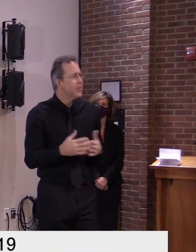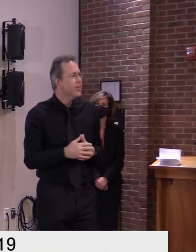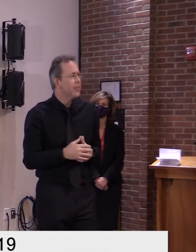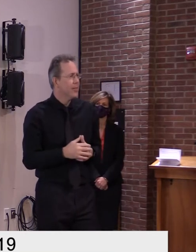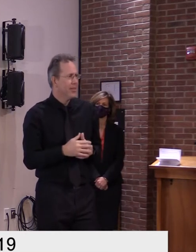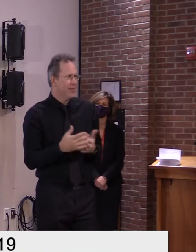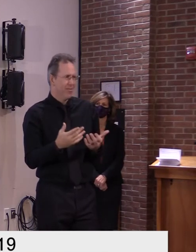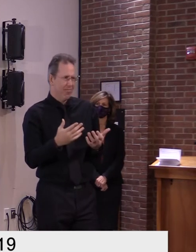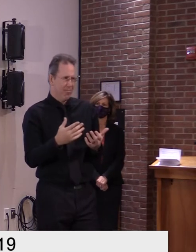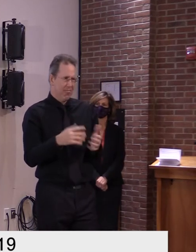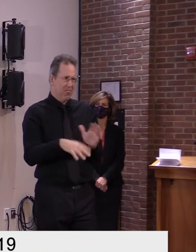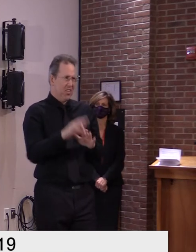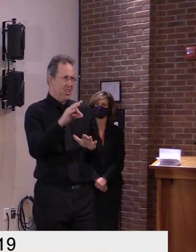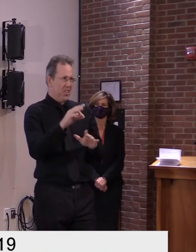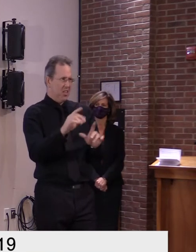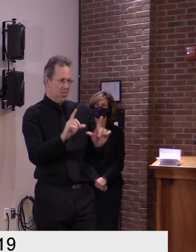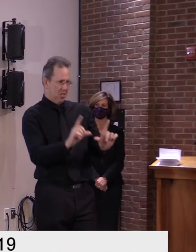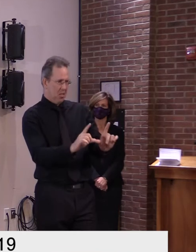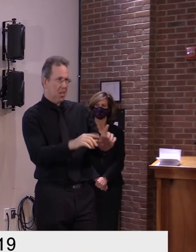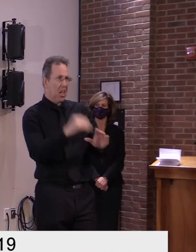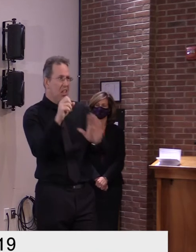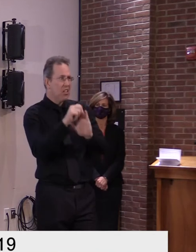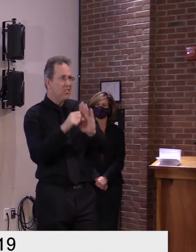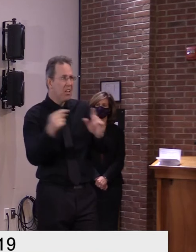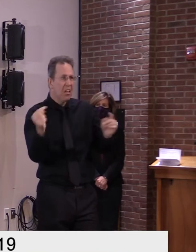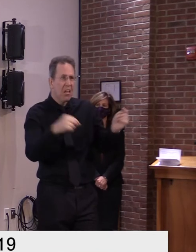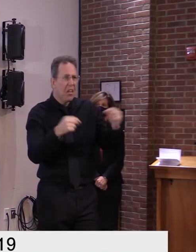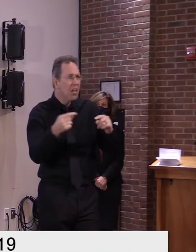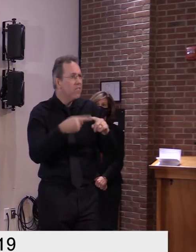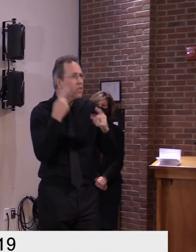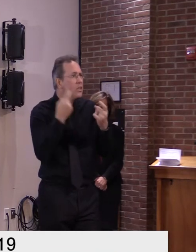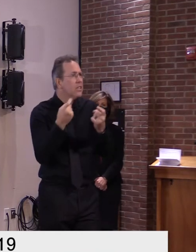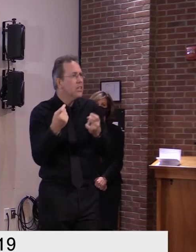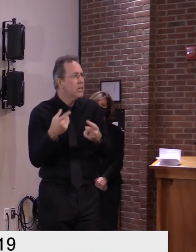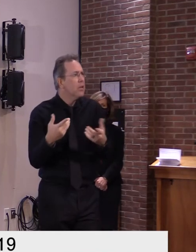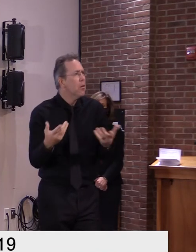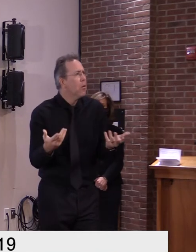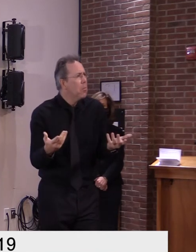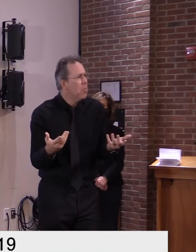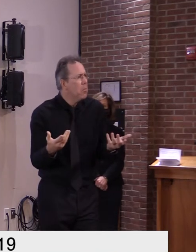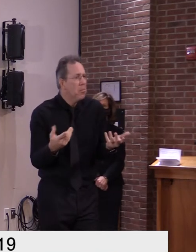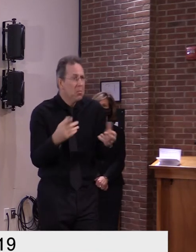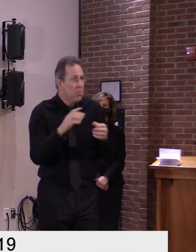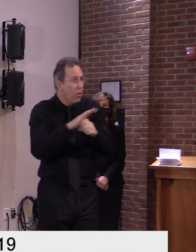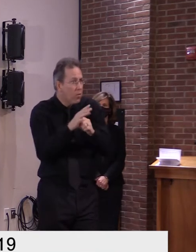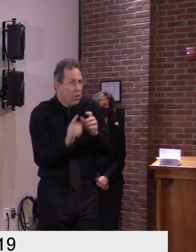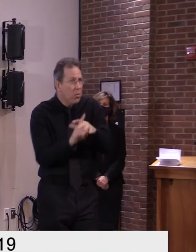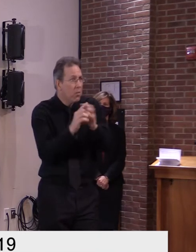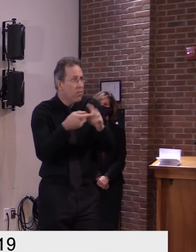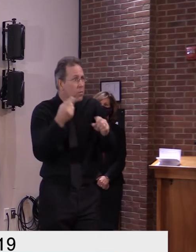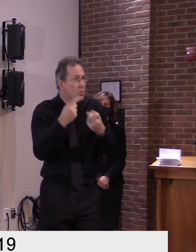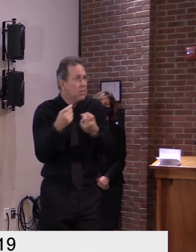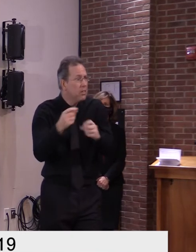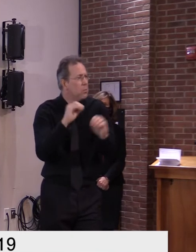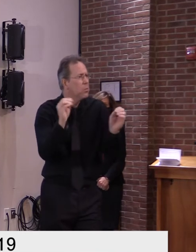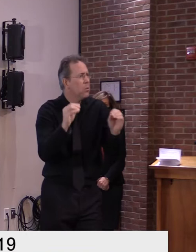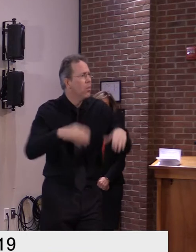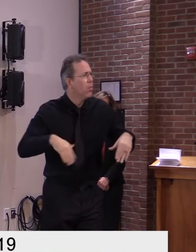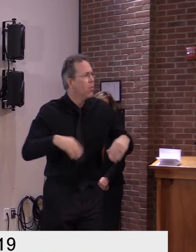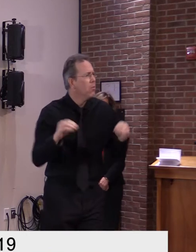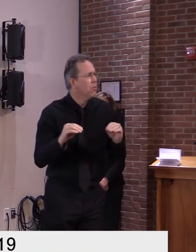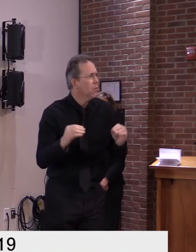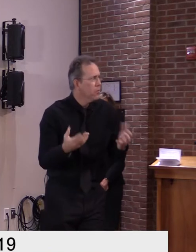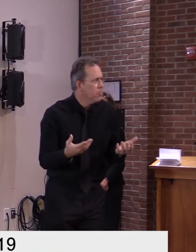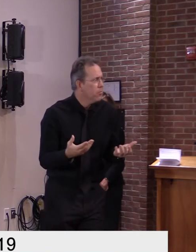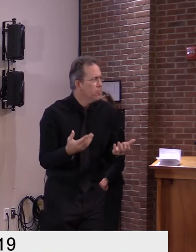transmission in the ski areas, and we continue to advocate, as we did during the summer, if you're going to be active, stay outside,